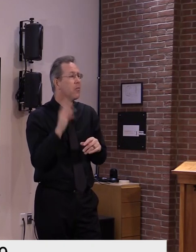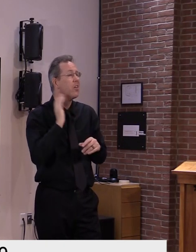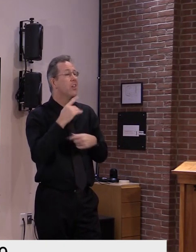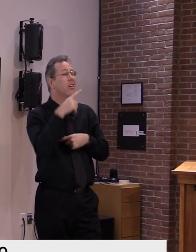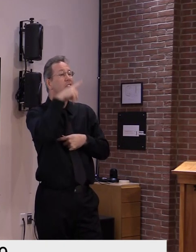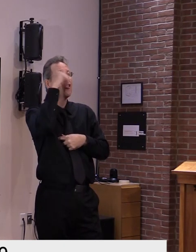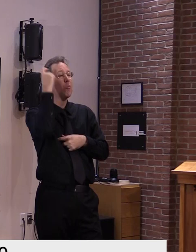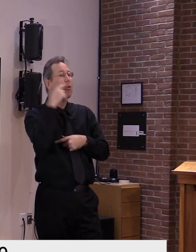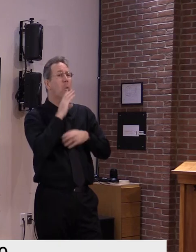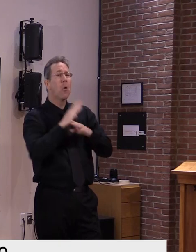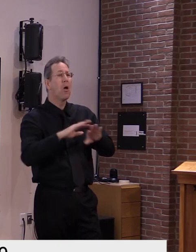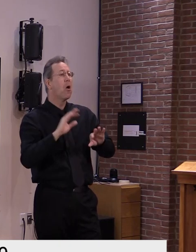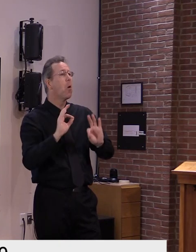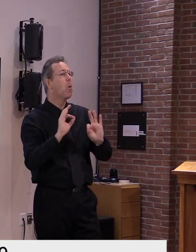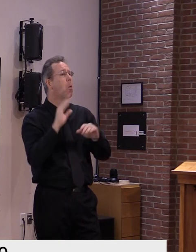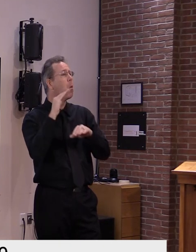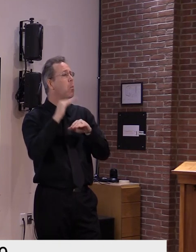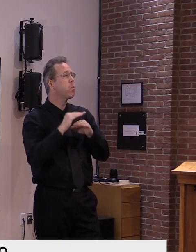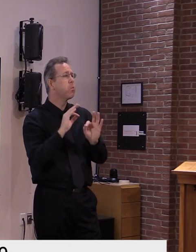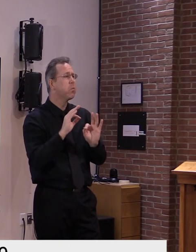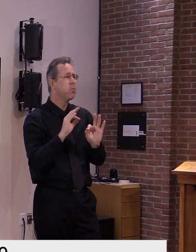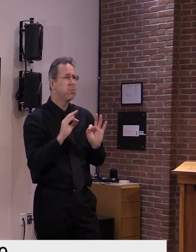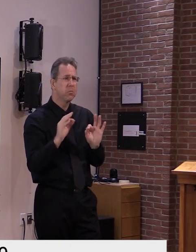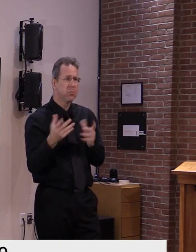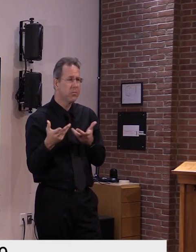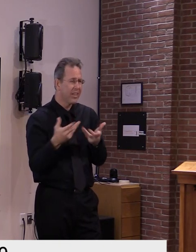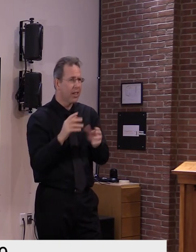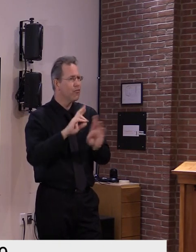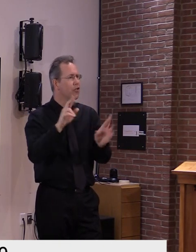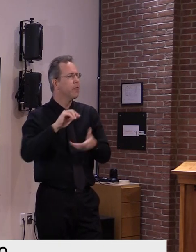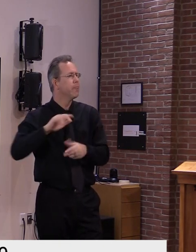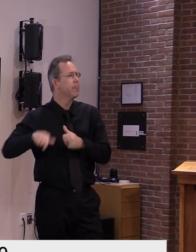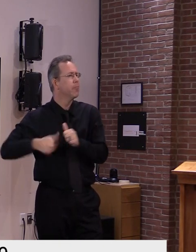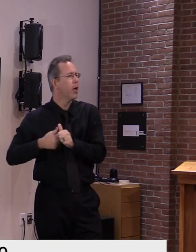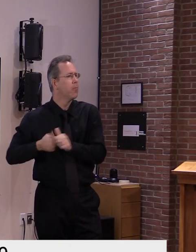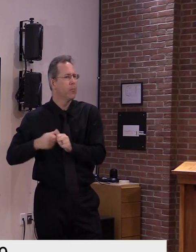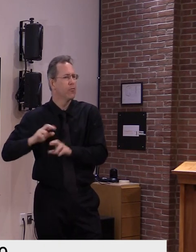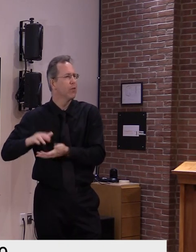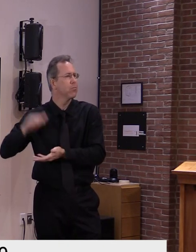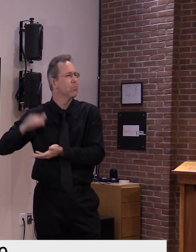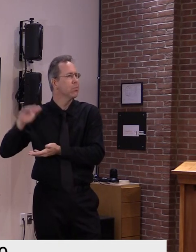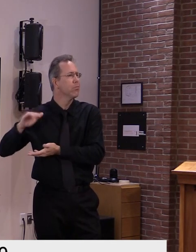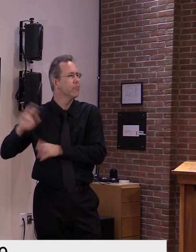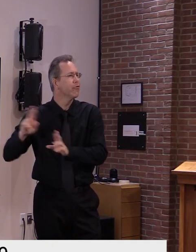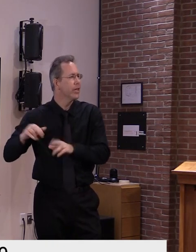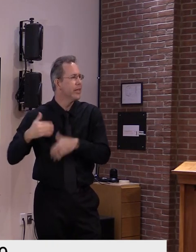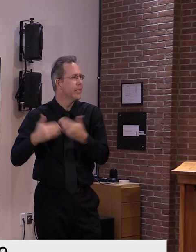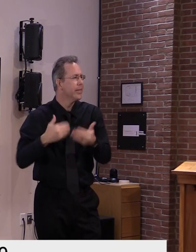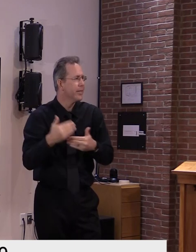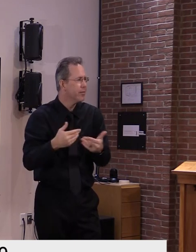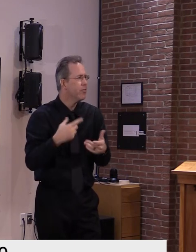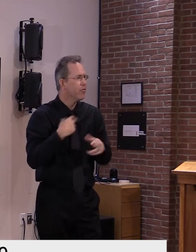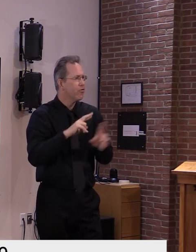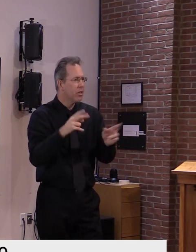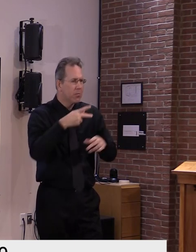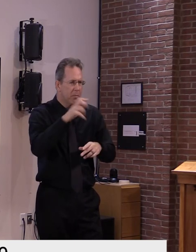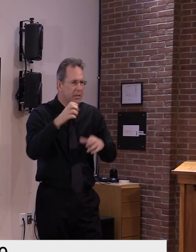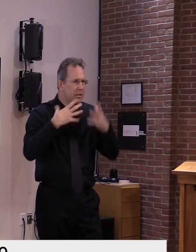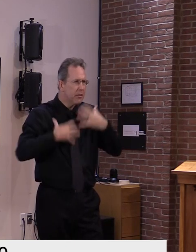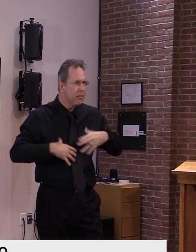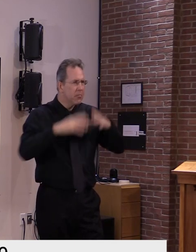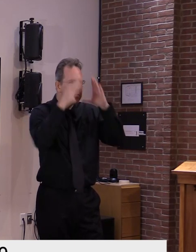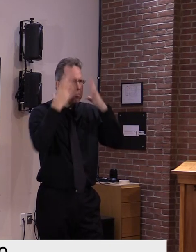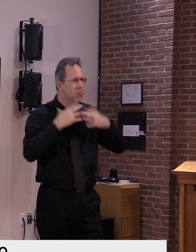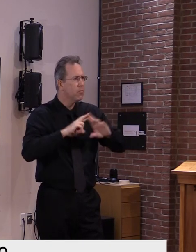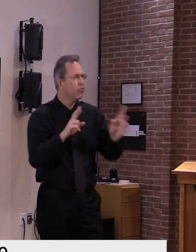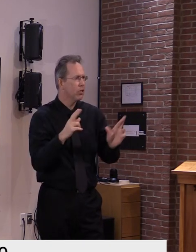we're using it in those long-term care facilities. So we have PPE to supply to those long-term care facilities if they need